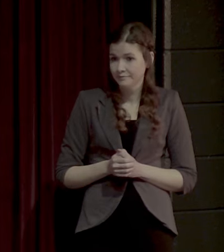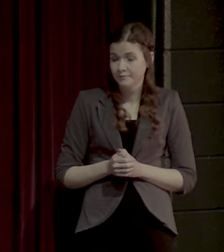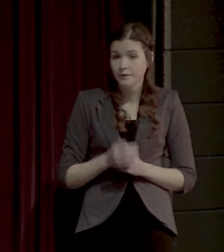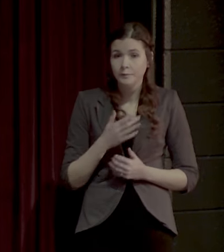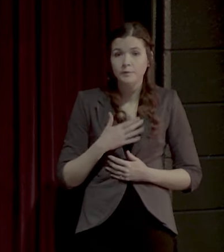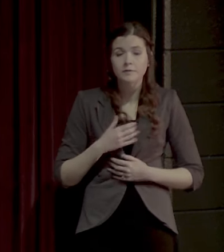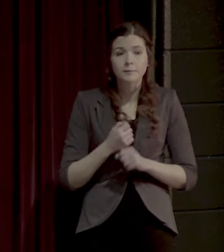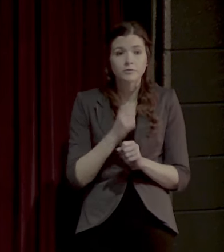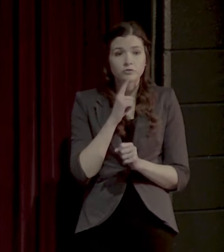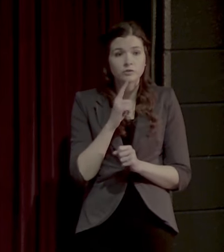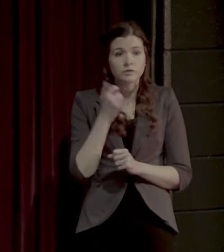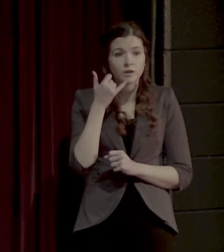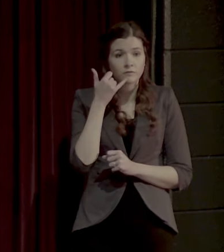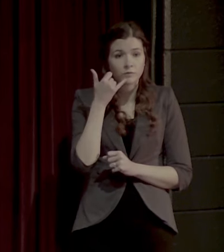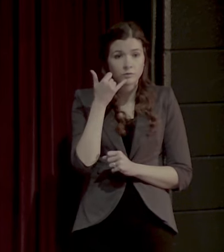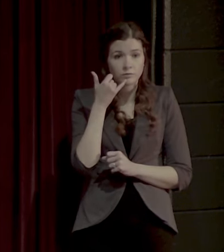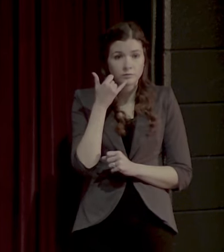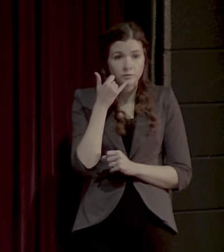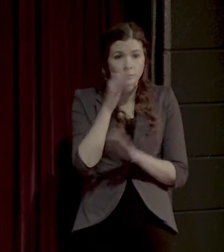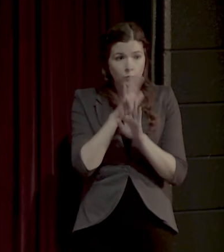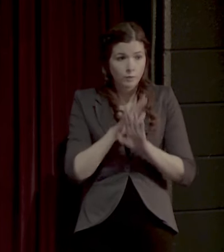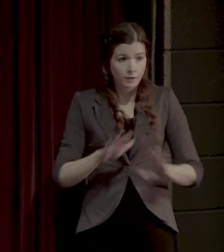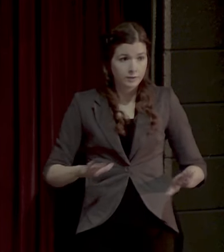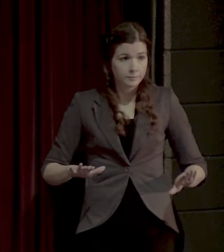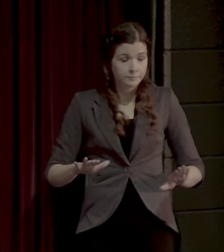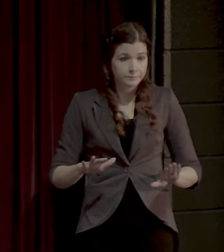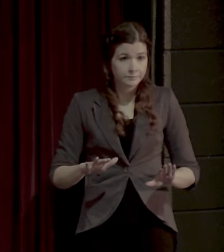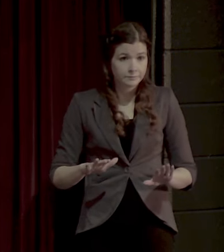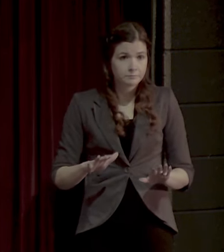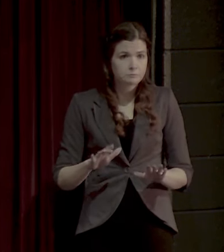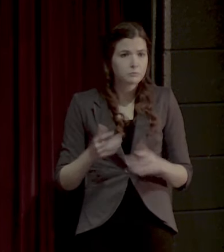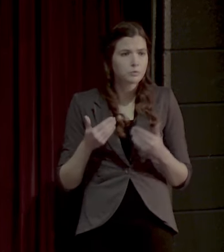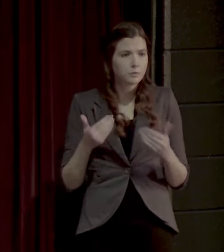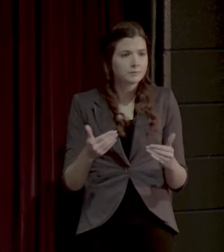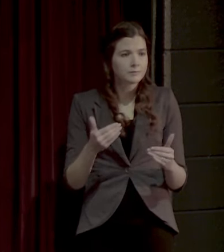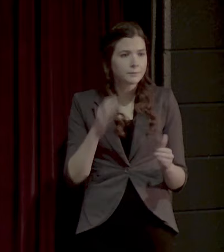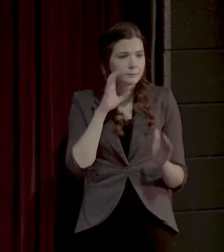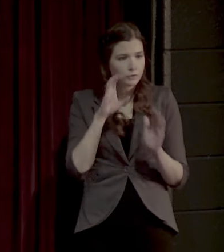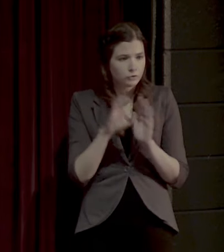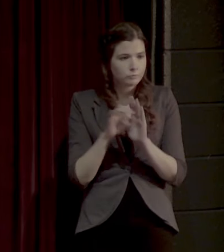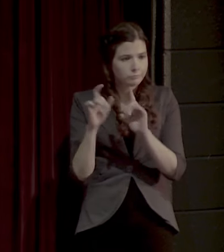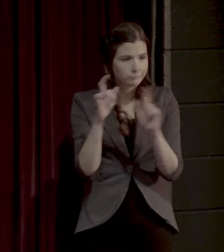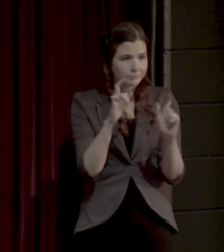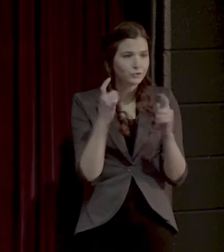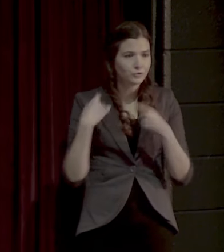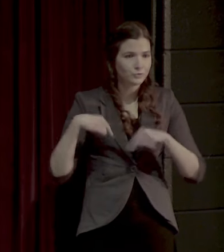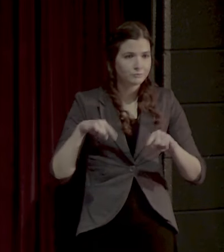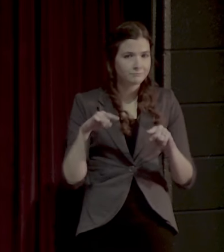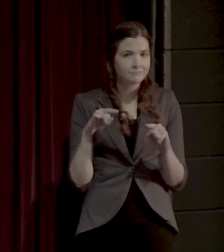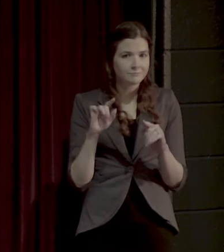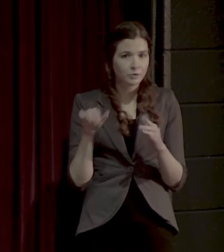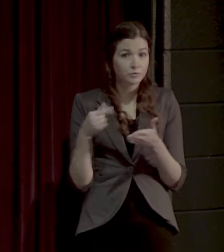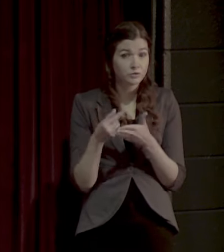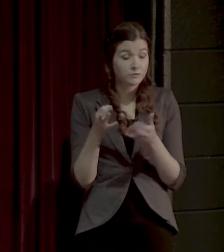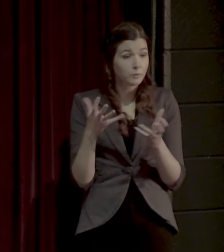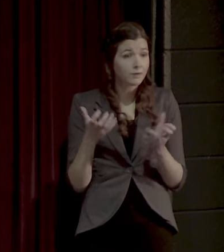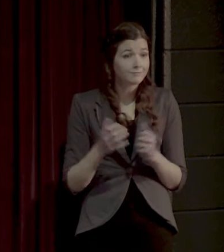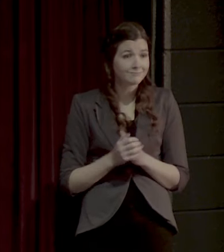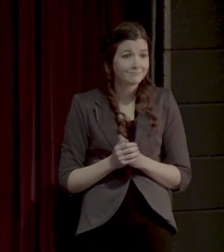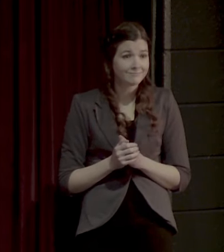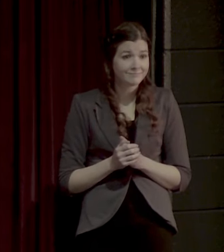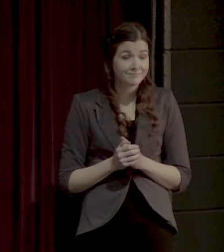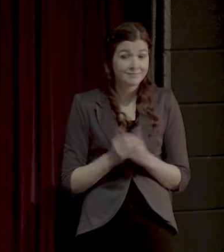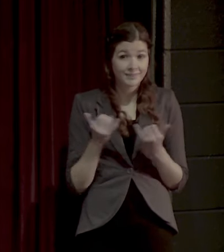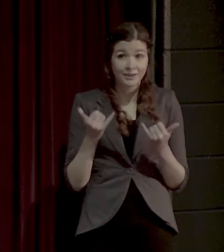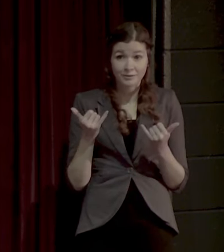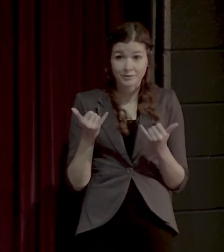Please be sure that your cell phones are in silent mode, but feel free to take photographs during the ceremony if you wish. I'm now